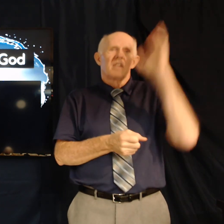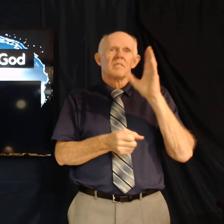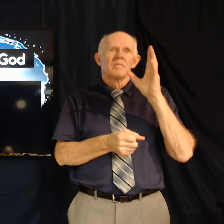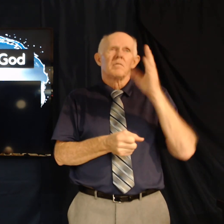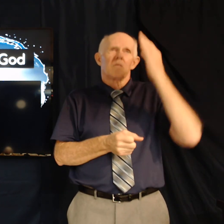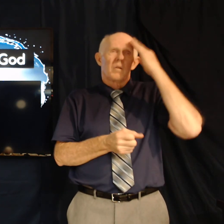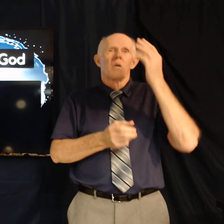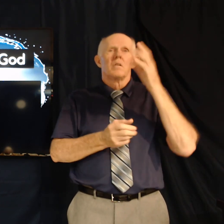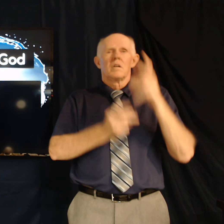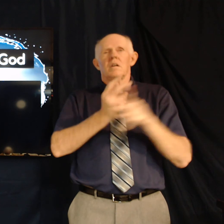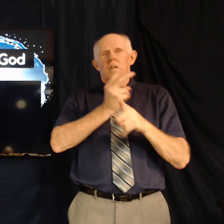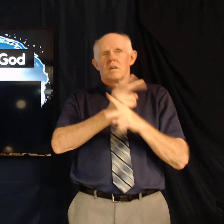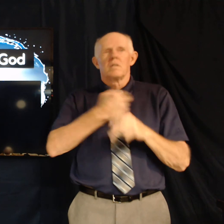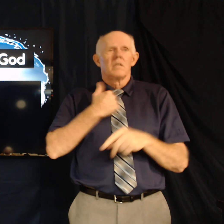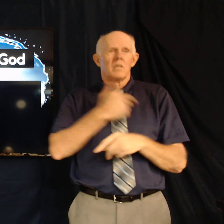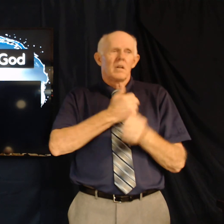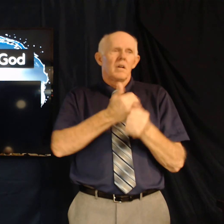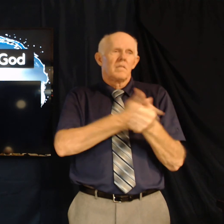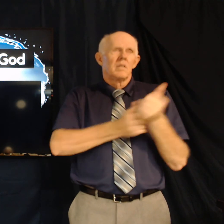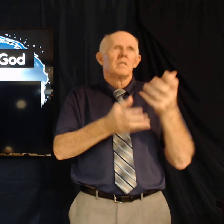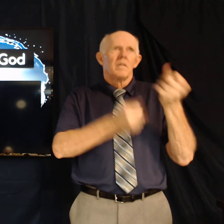Confidence in God. He keeps us